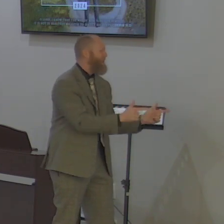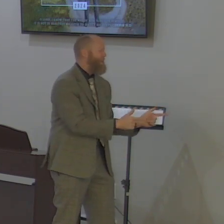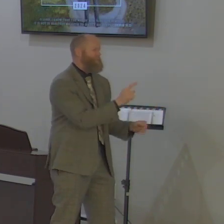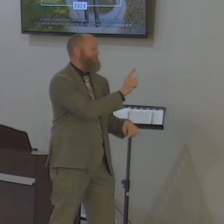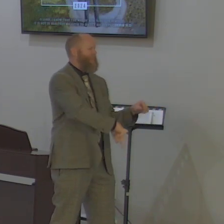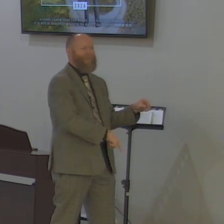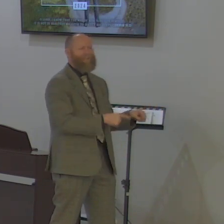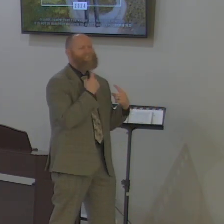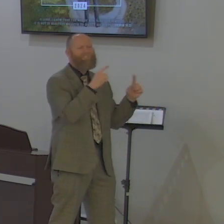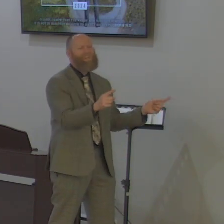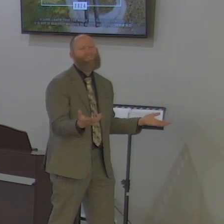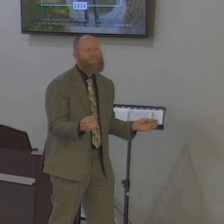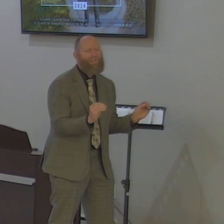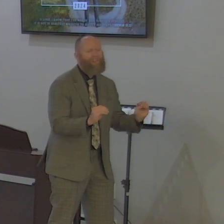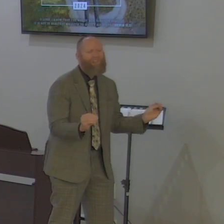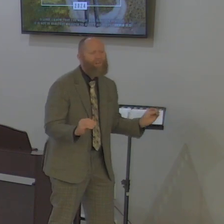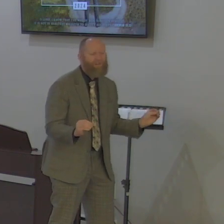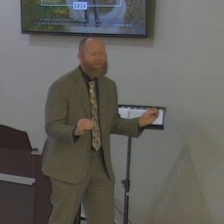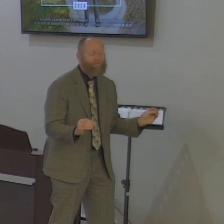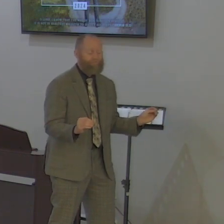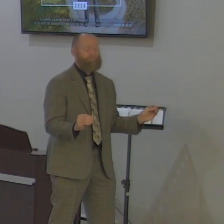them.